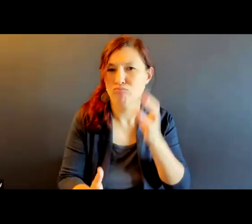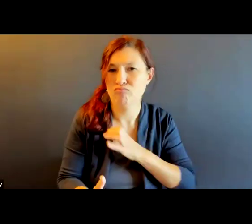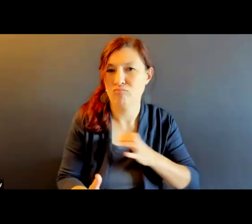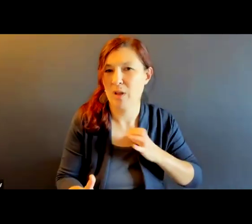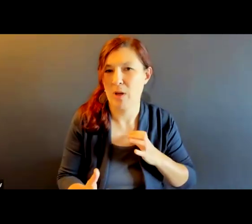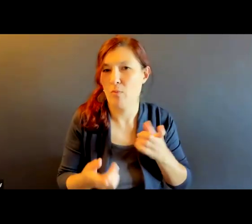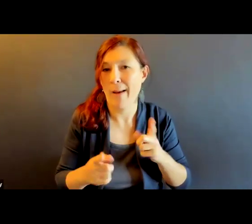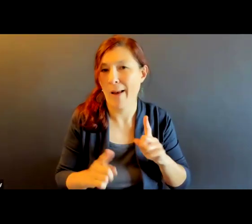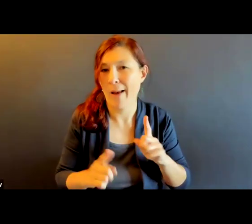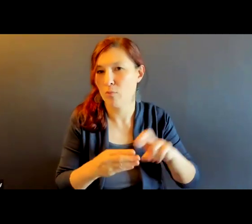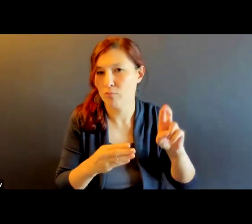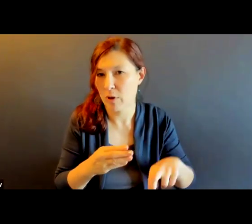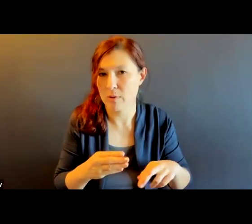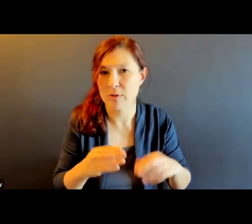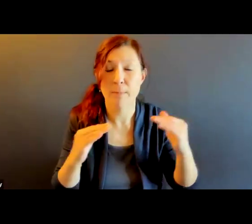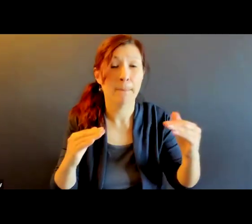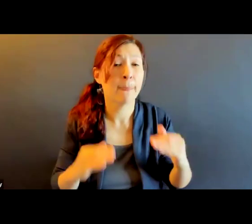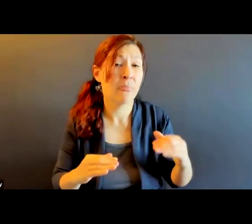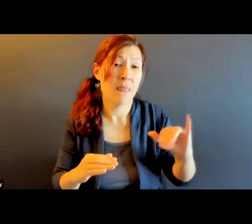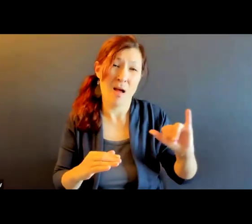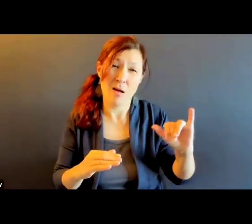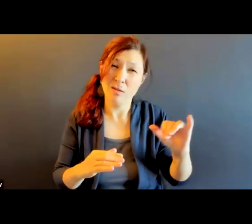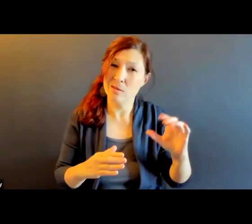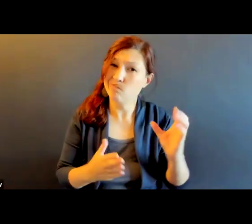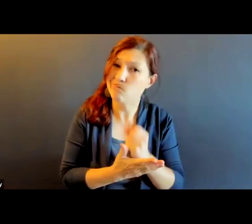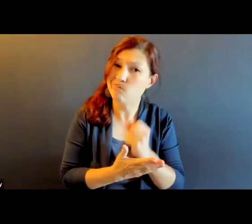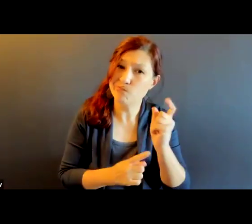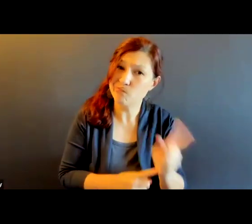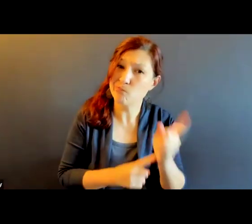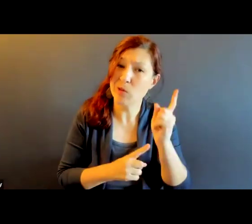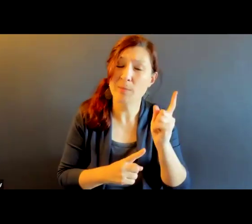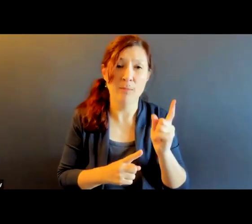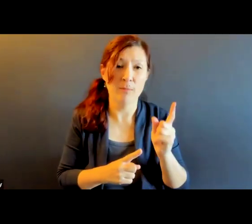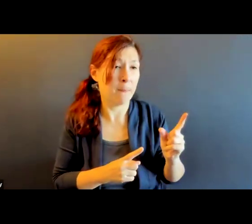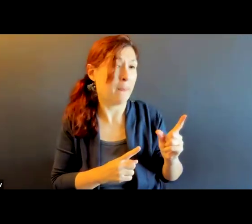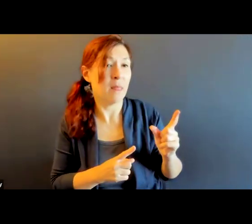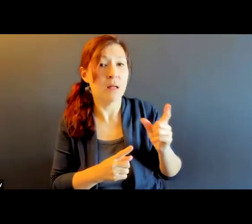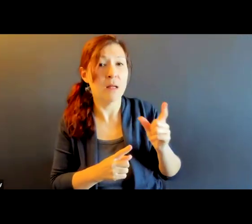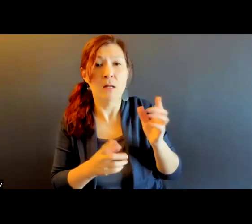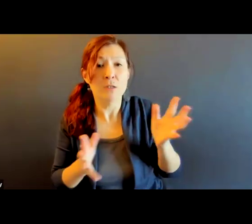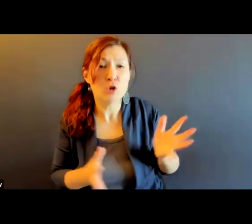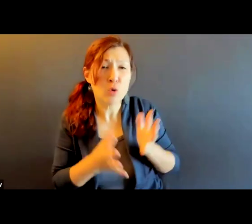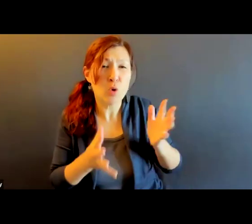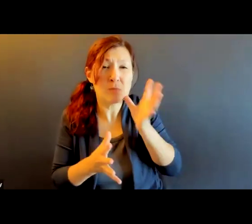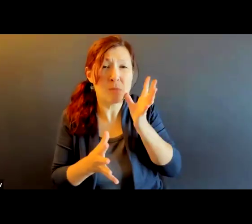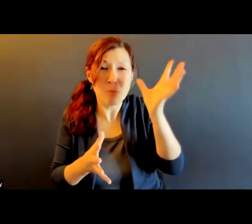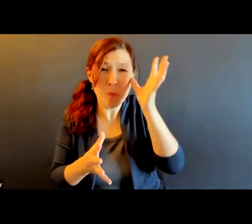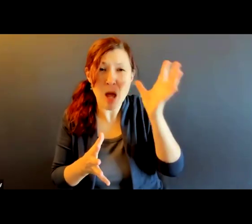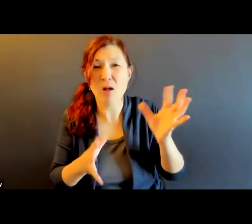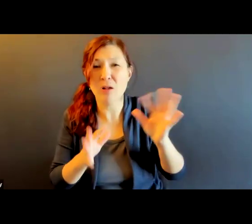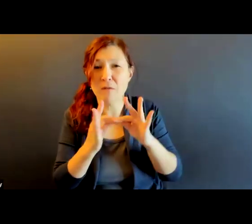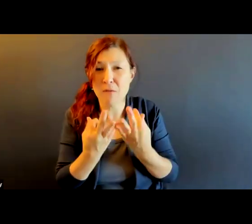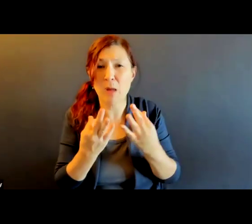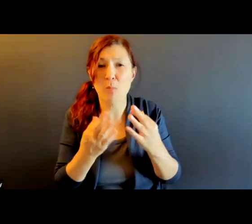results. I just also want to take a moment for parents to just really encourage you to download the Zoom app because it